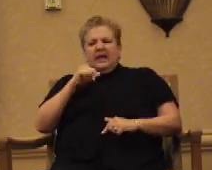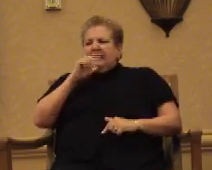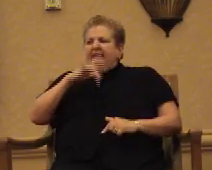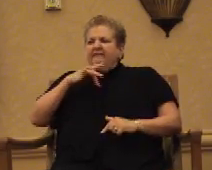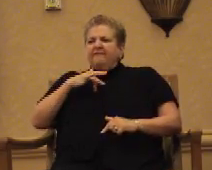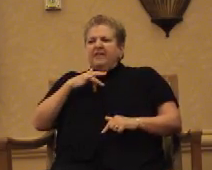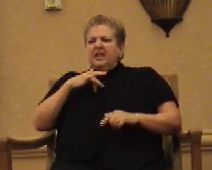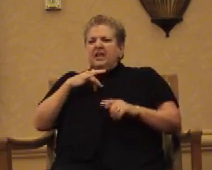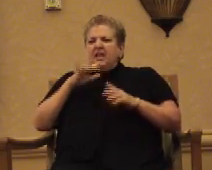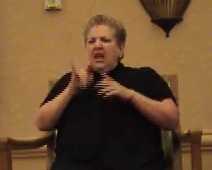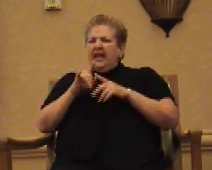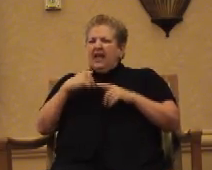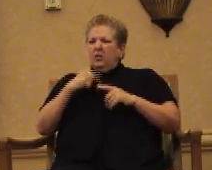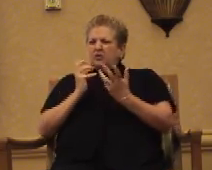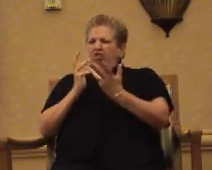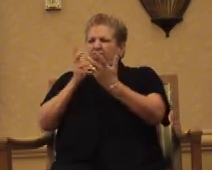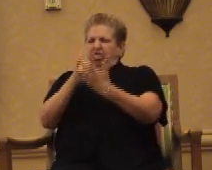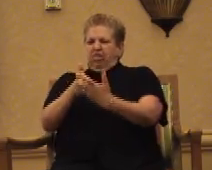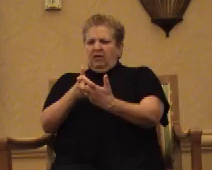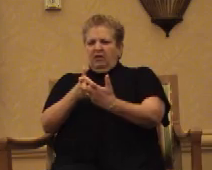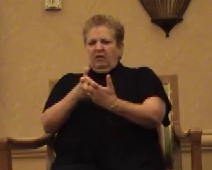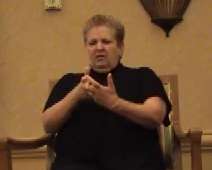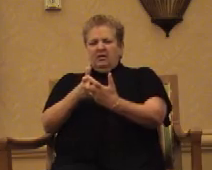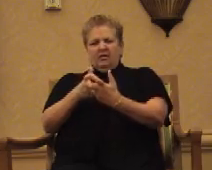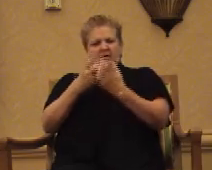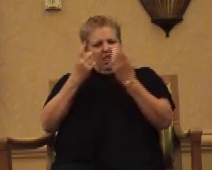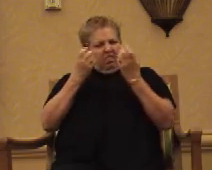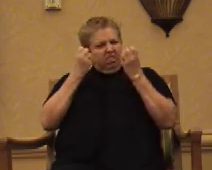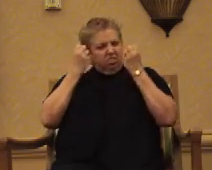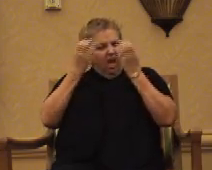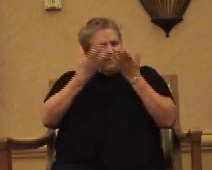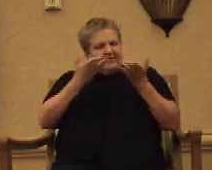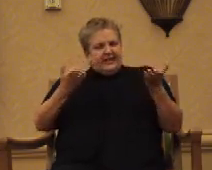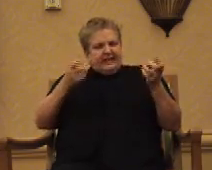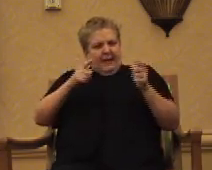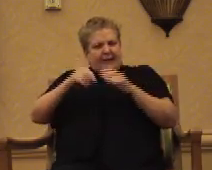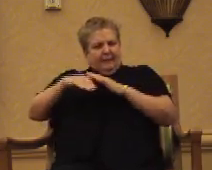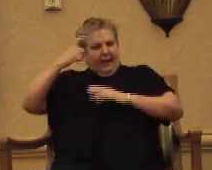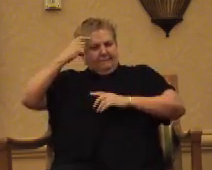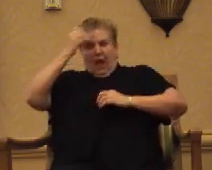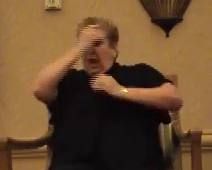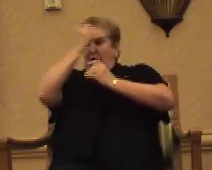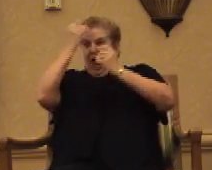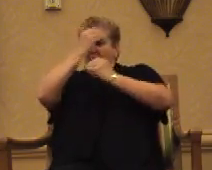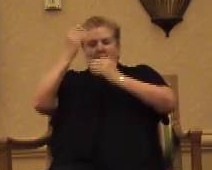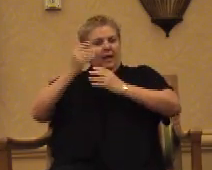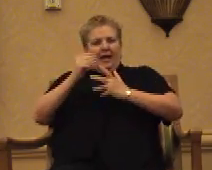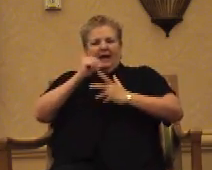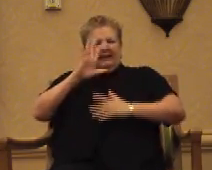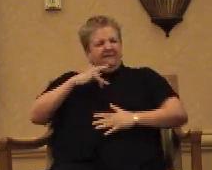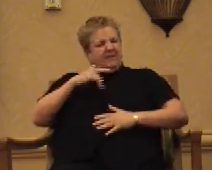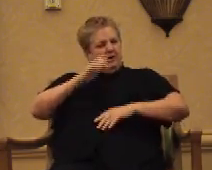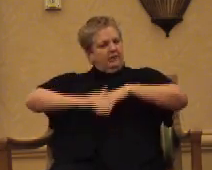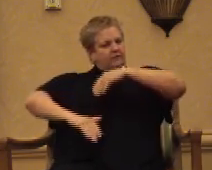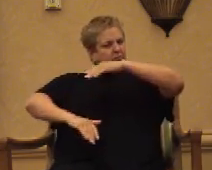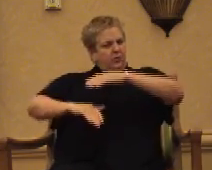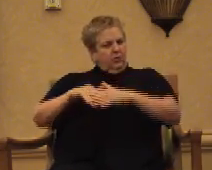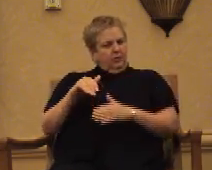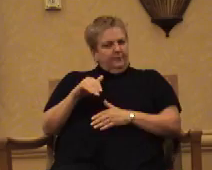sync. There were a lot of things going on in my head, and it just didn't feel comfortable. I was, just to give you some of